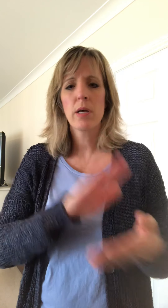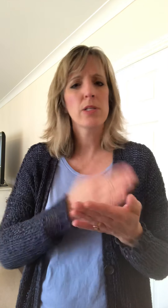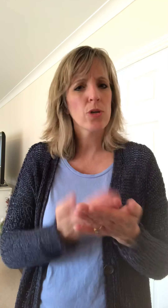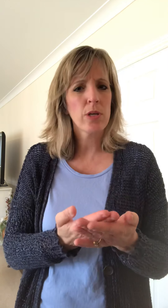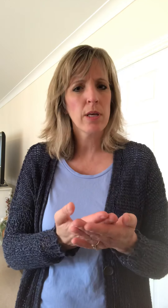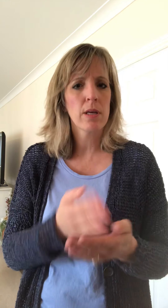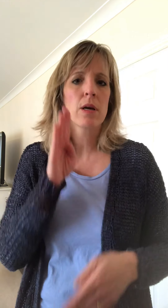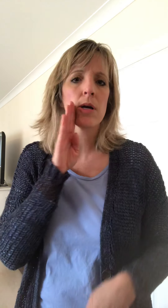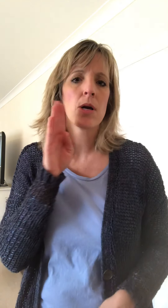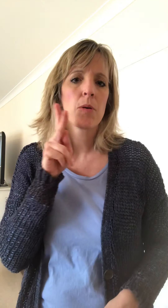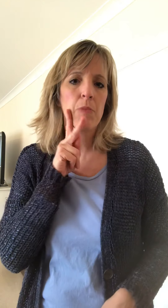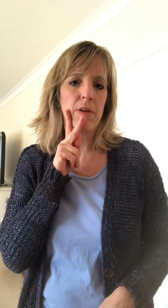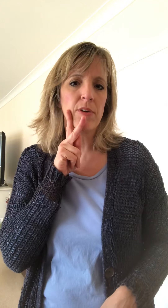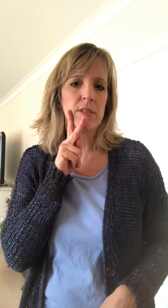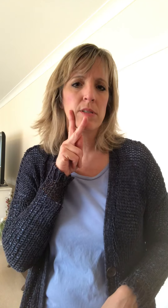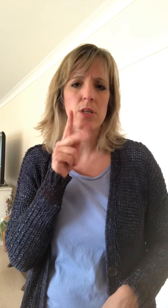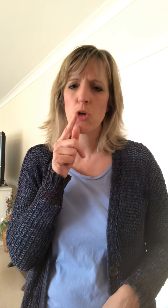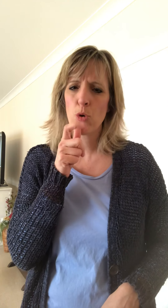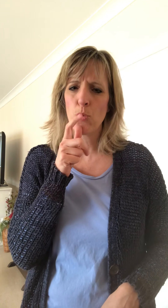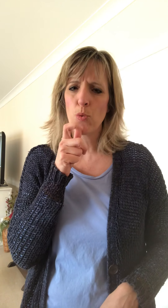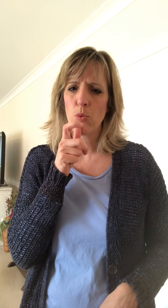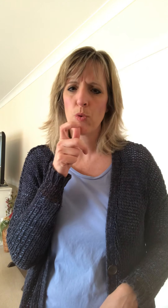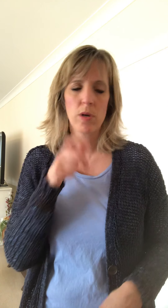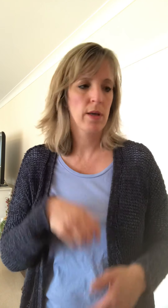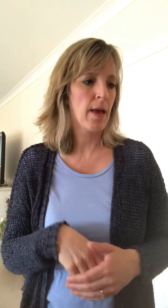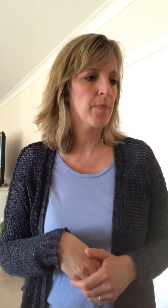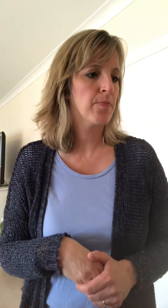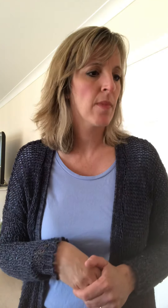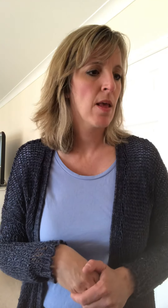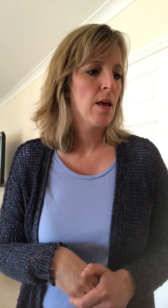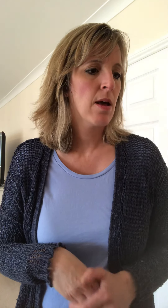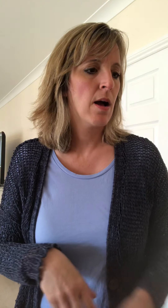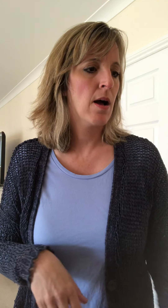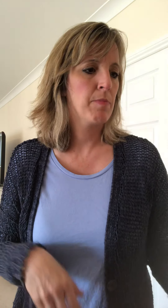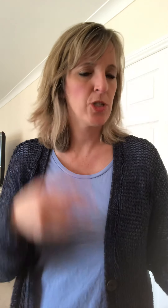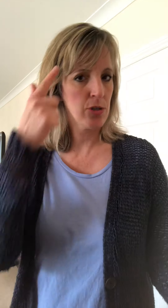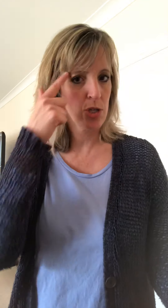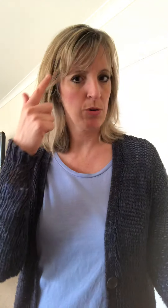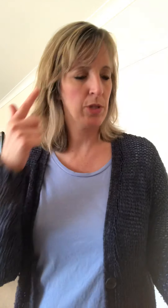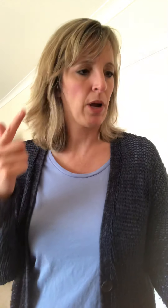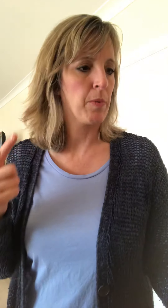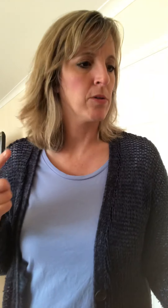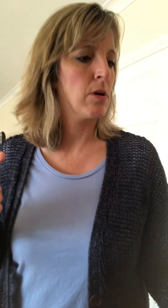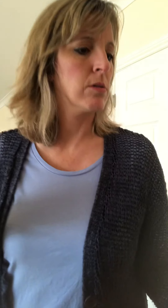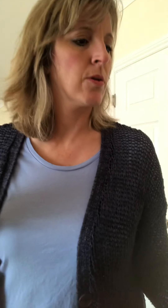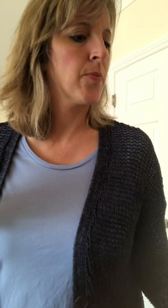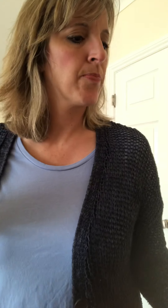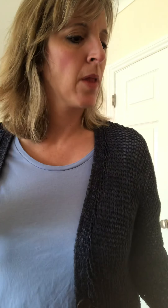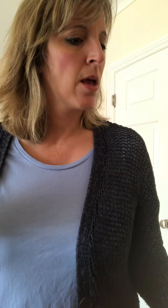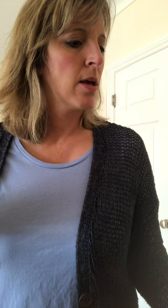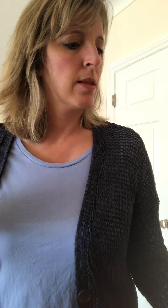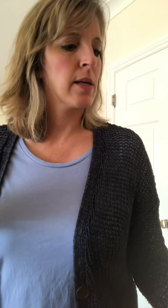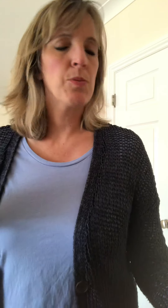is cooking breakfast? Who, okay? Be sure to show it with your eyebrows also. The next one